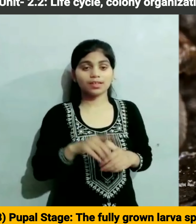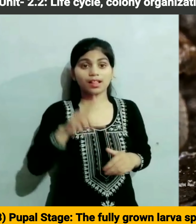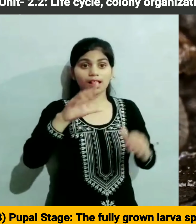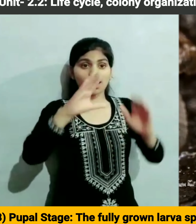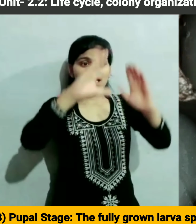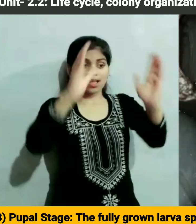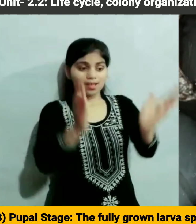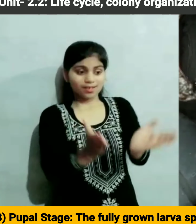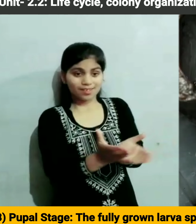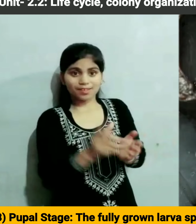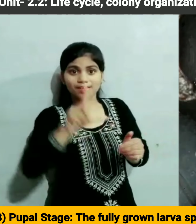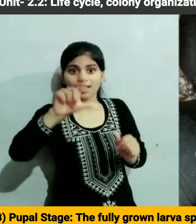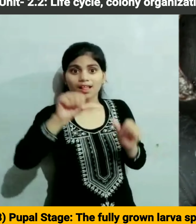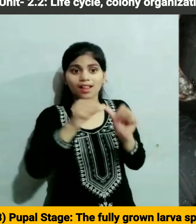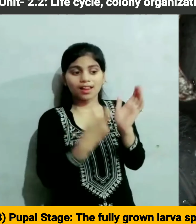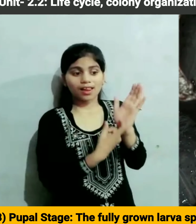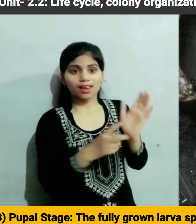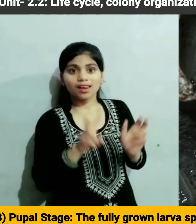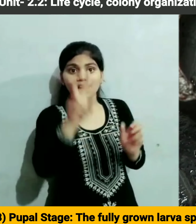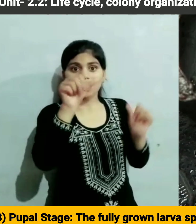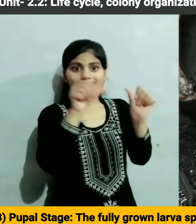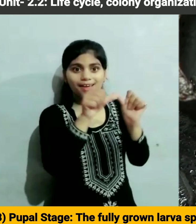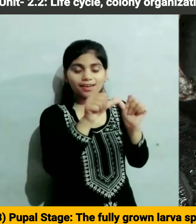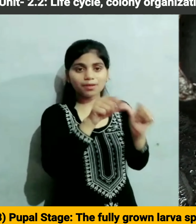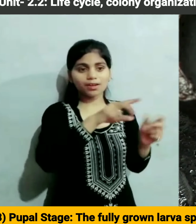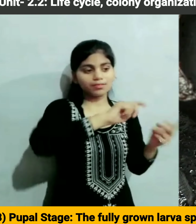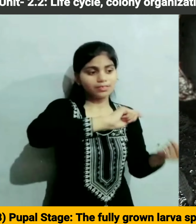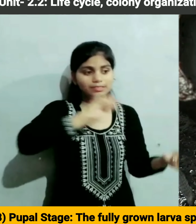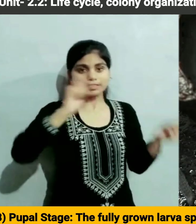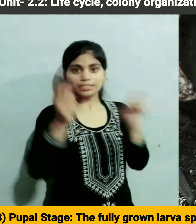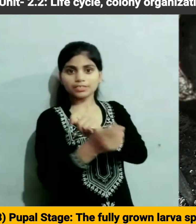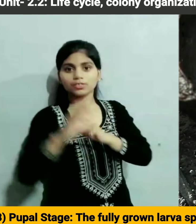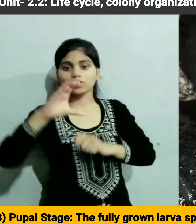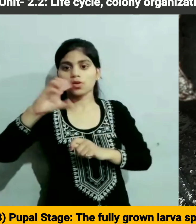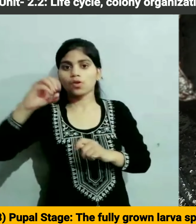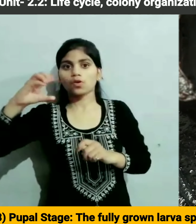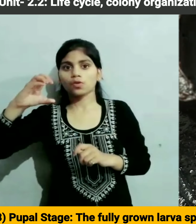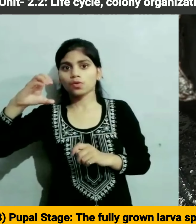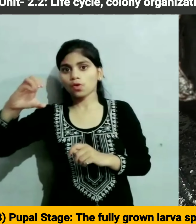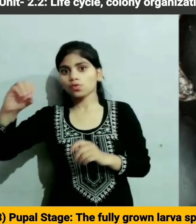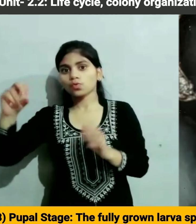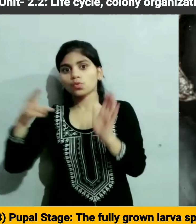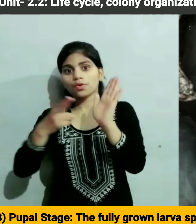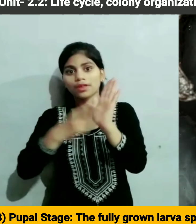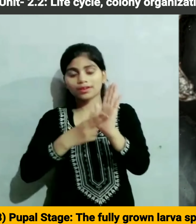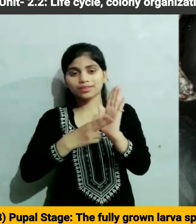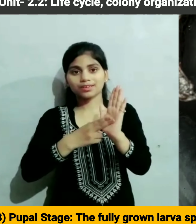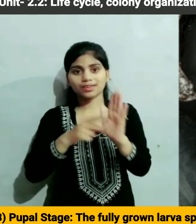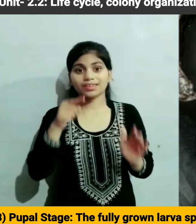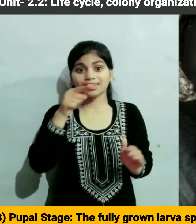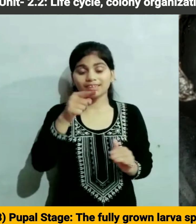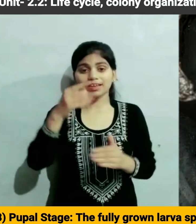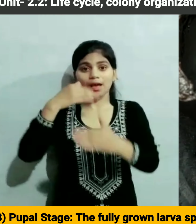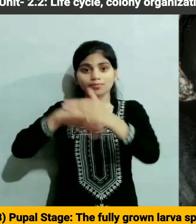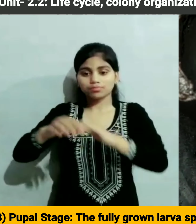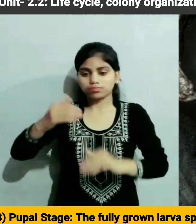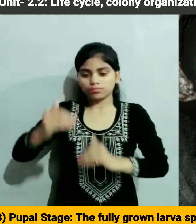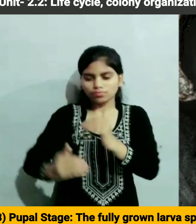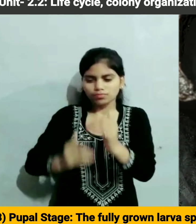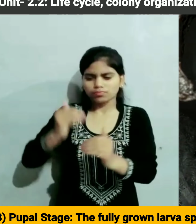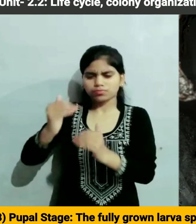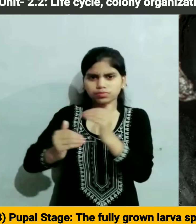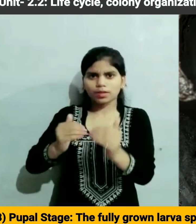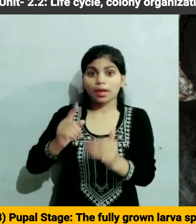thin silicon cocoon around itself and undergoes gradual but